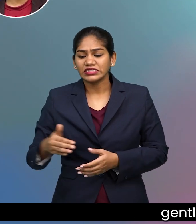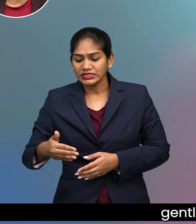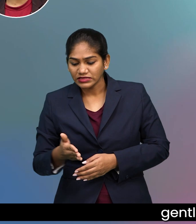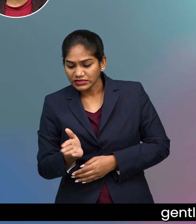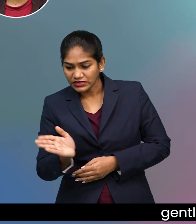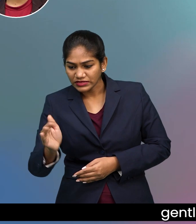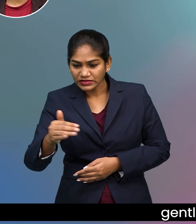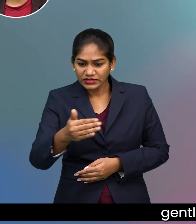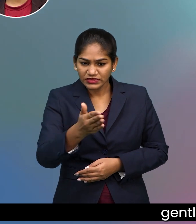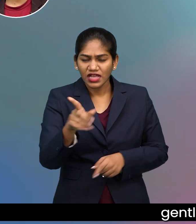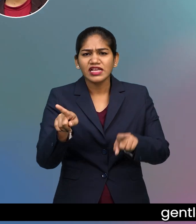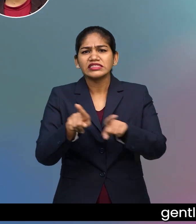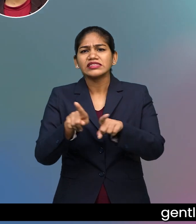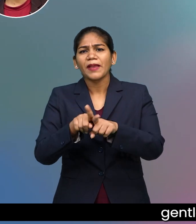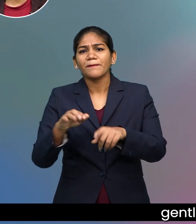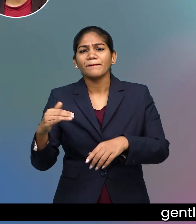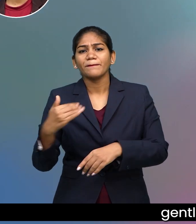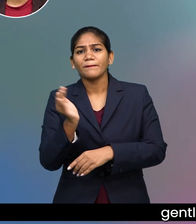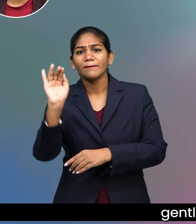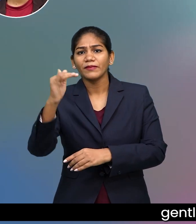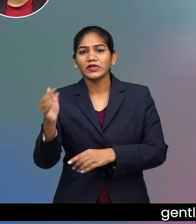like a snake.